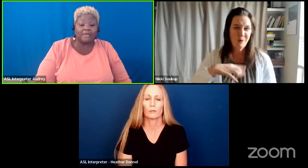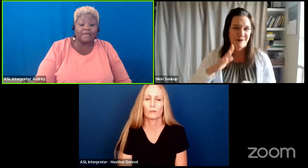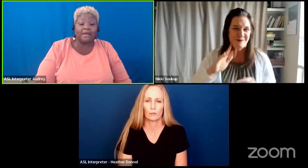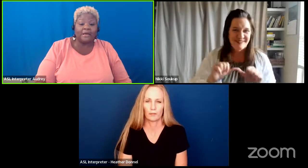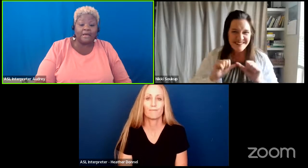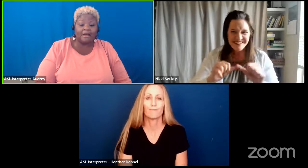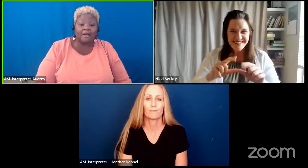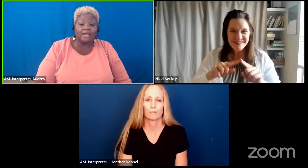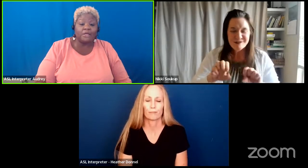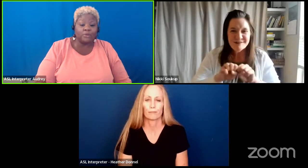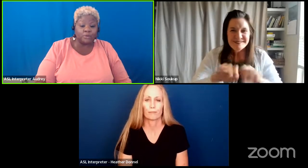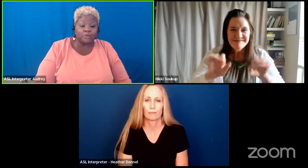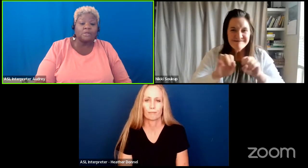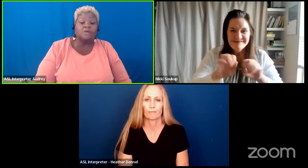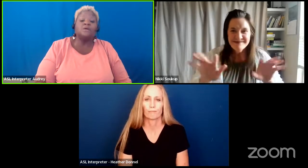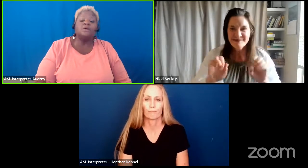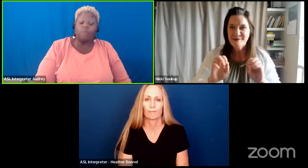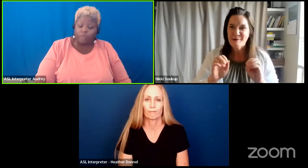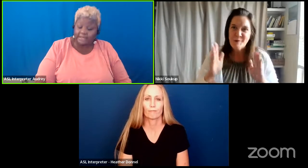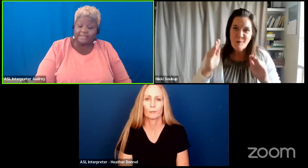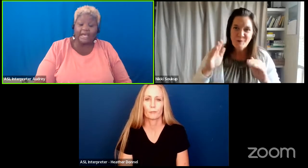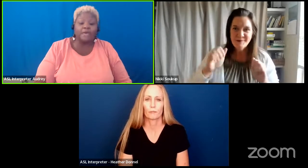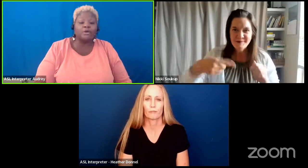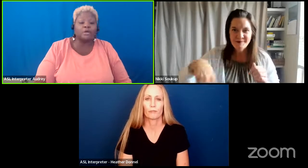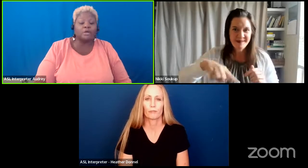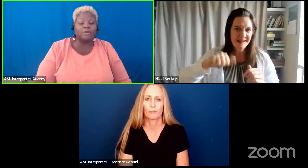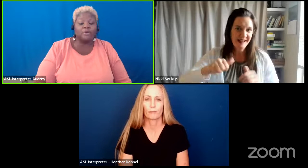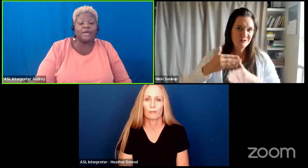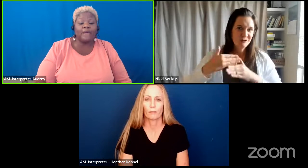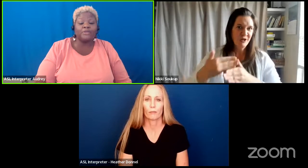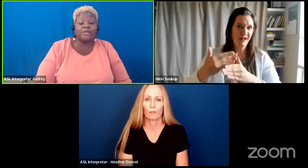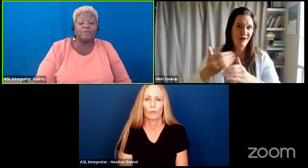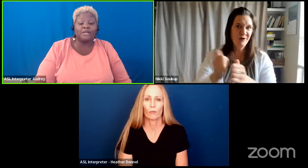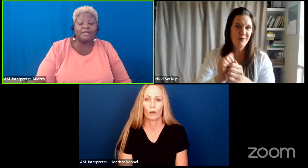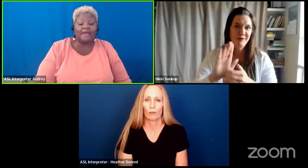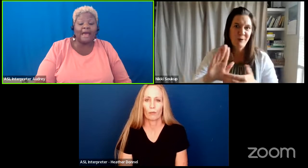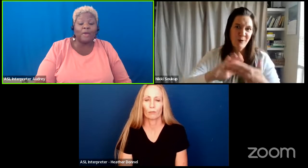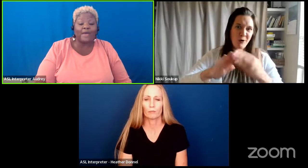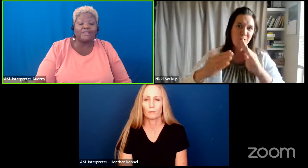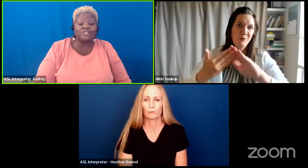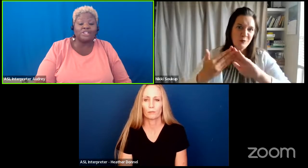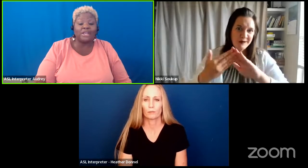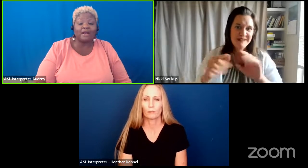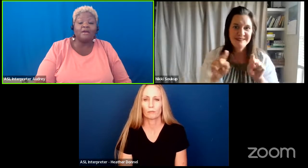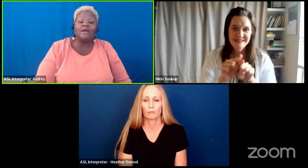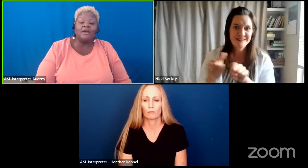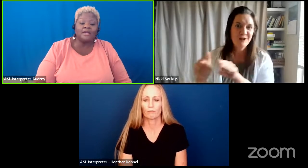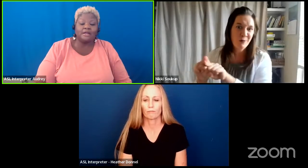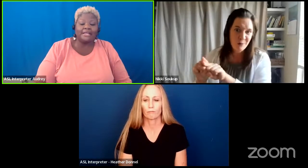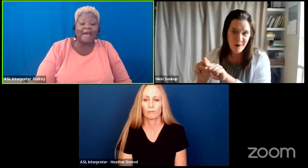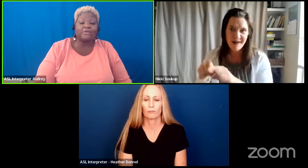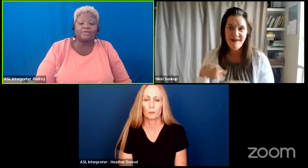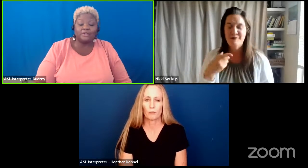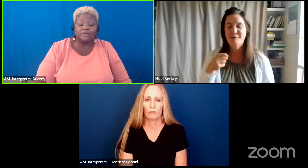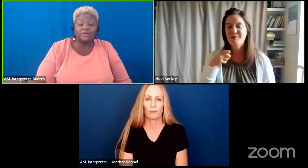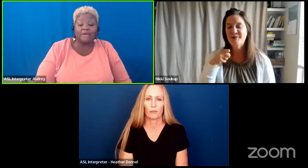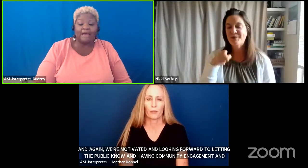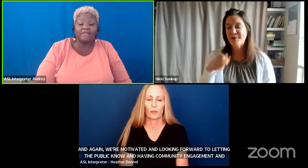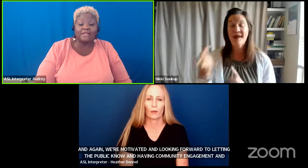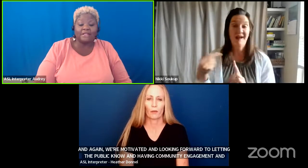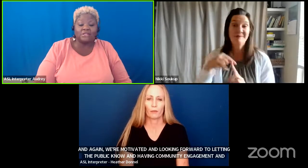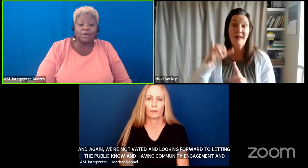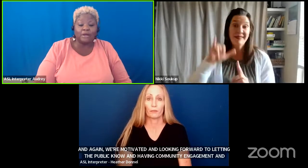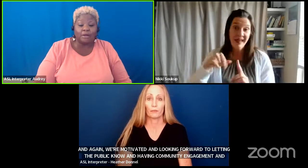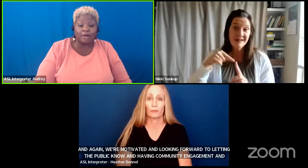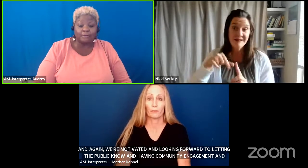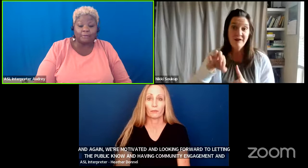social media and our e-news. We'll continue to communicate with the community that way and share in a collaborative with the community,